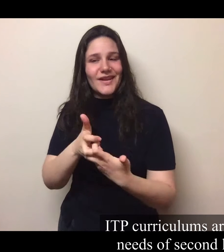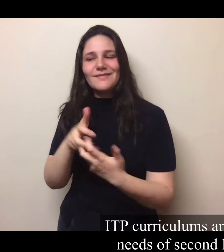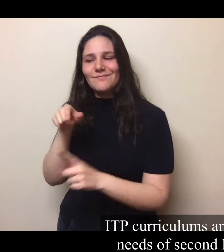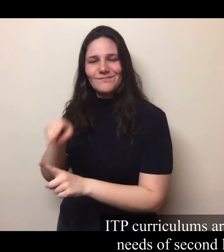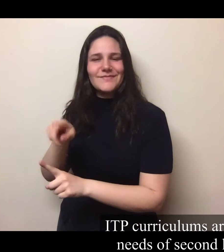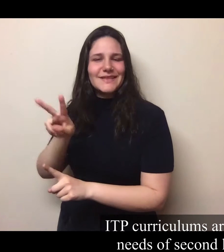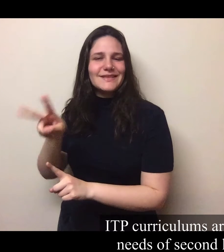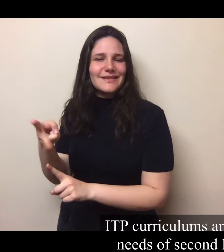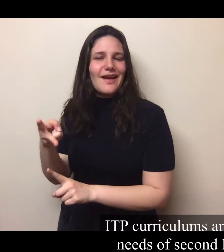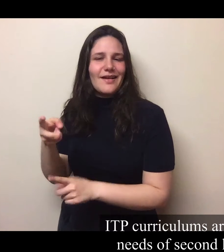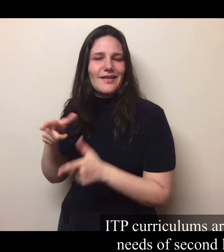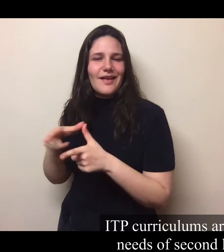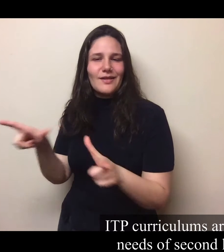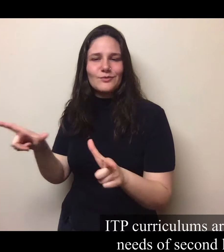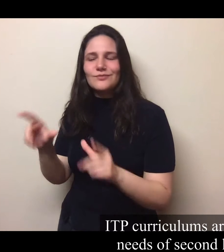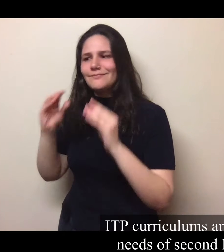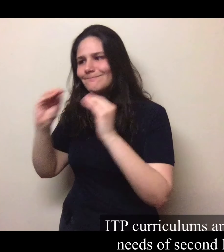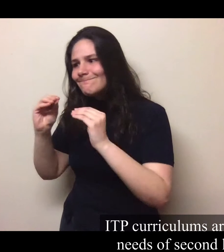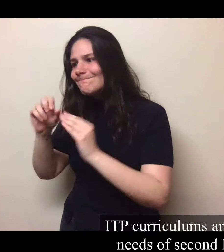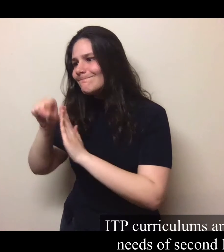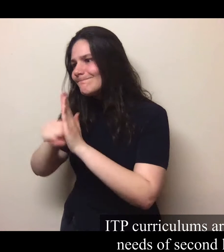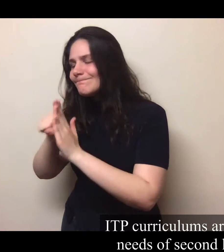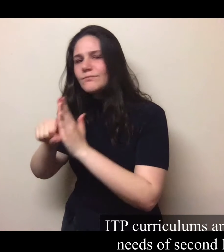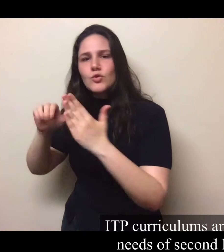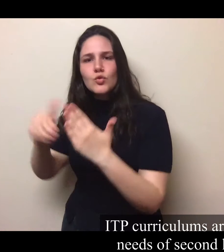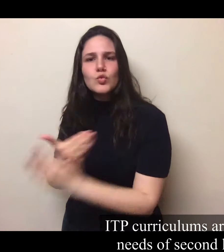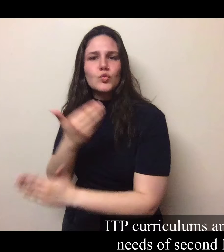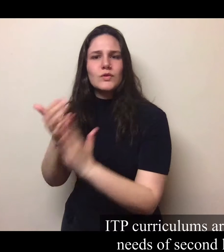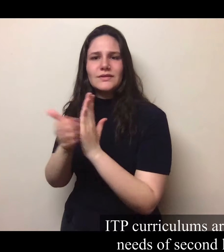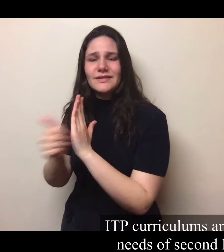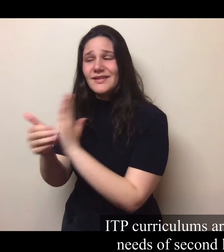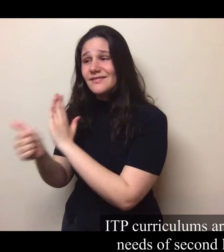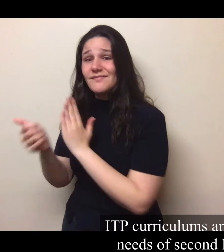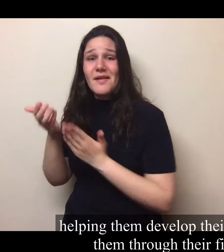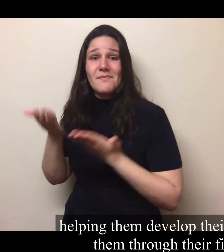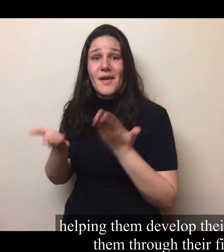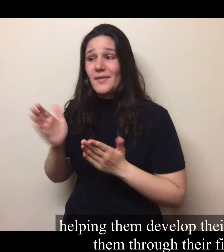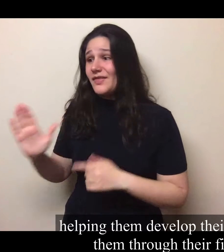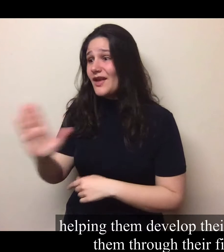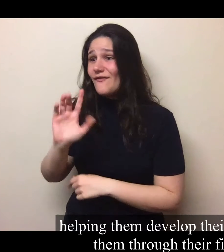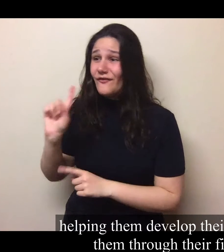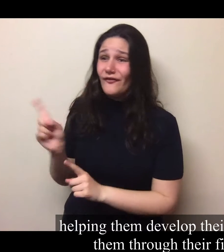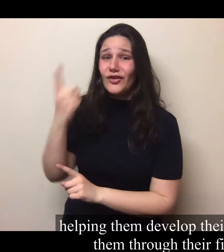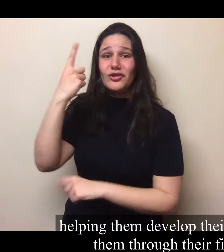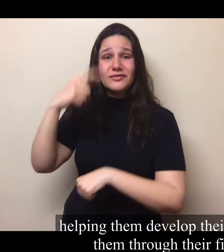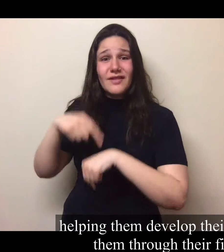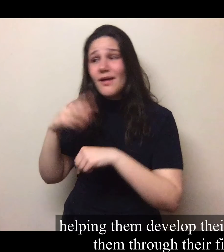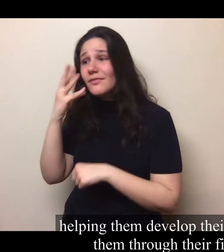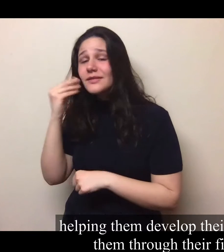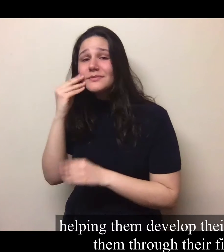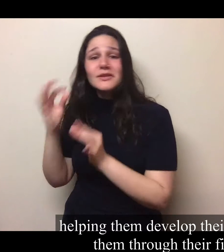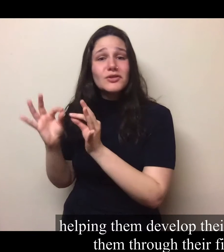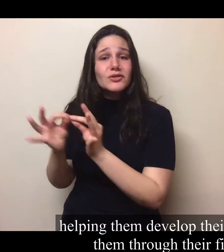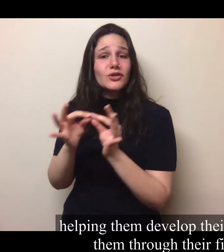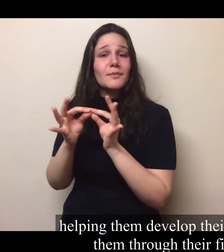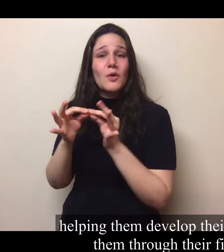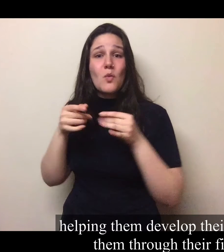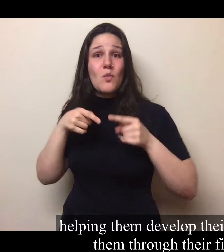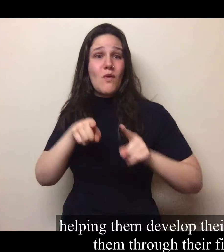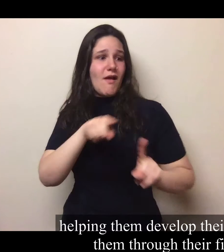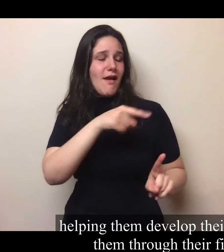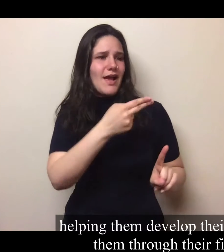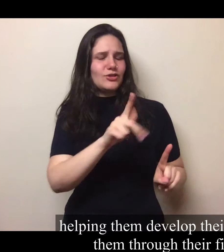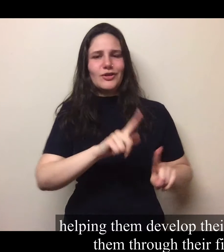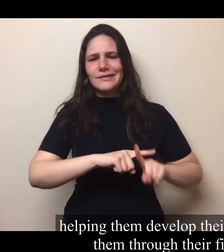Interpreter training program curriculums are designed to fit the needs of second language learners, helping them develop their new skills and navigating them through